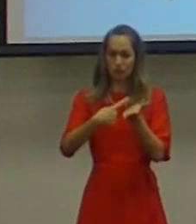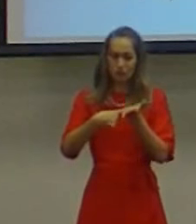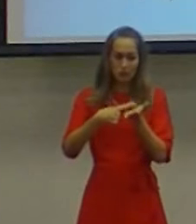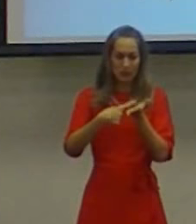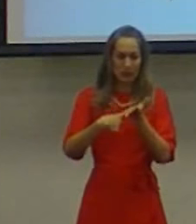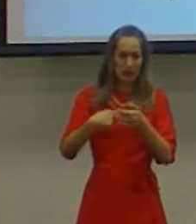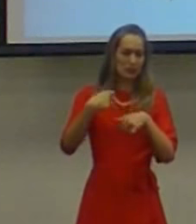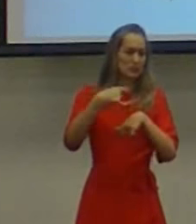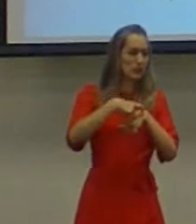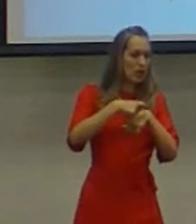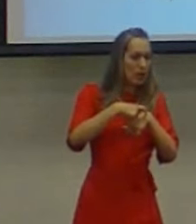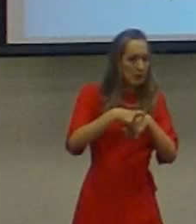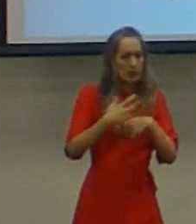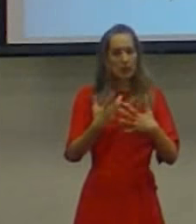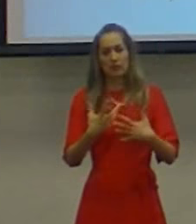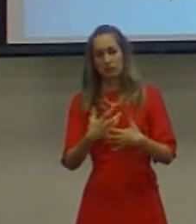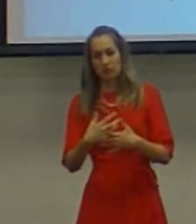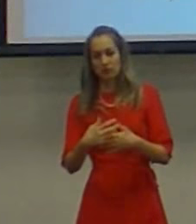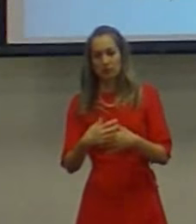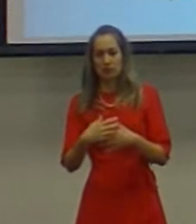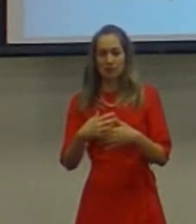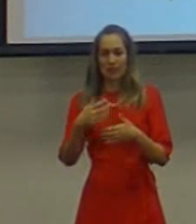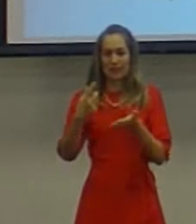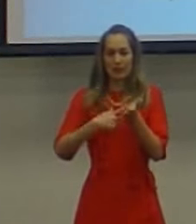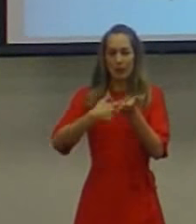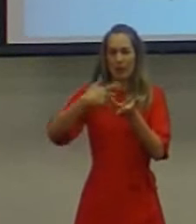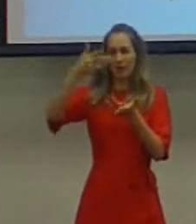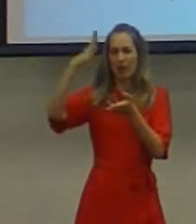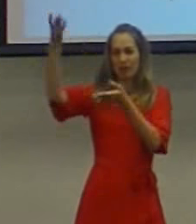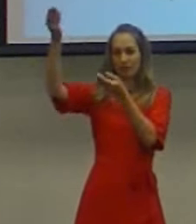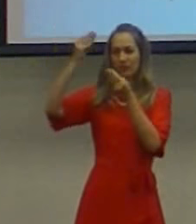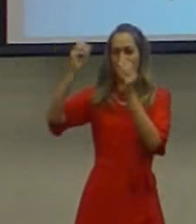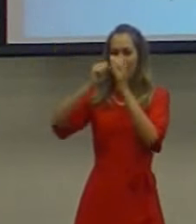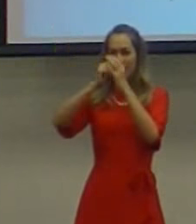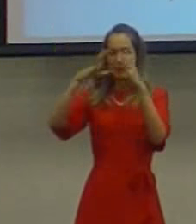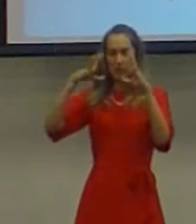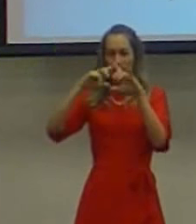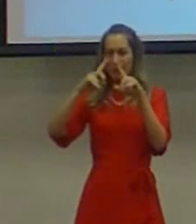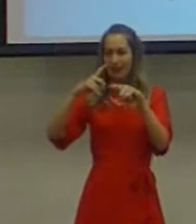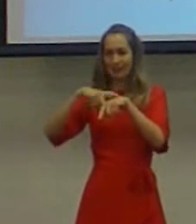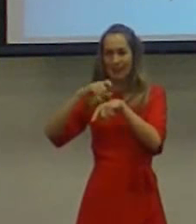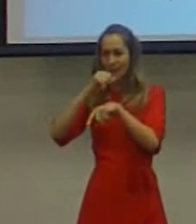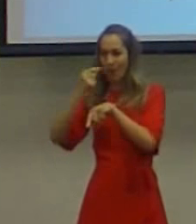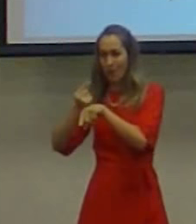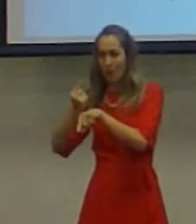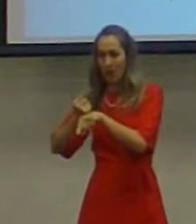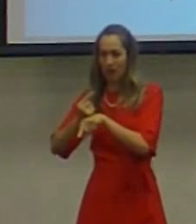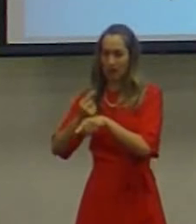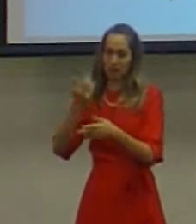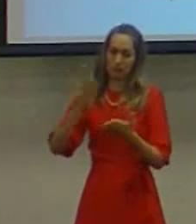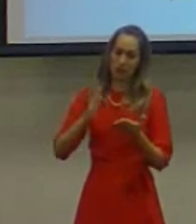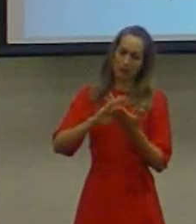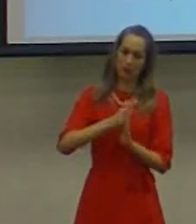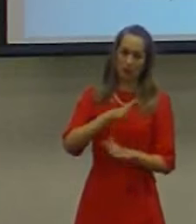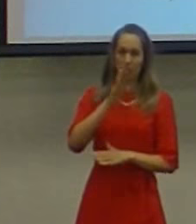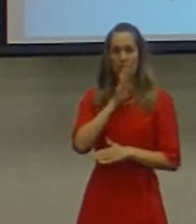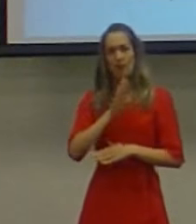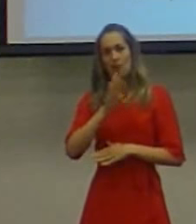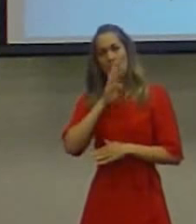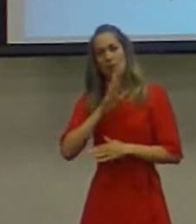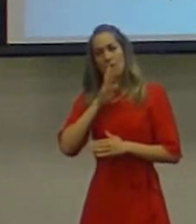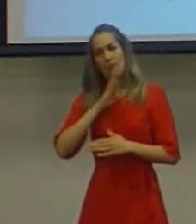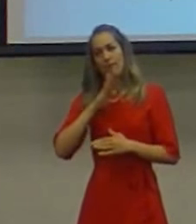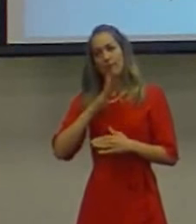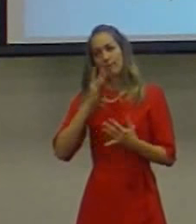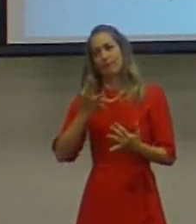you a dream or a vision, but it may not be time. And maybe you get frustrated. But really, maybe